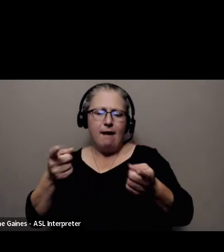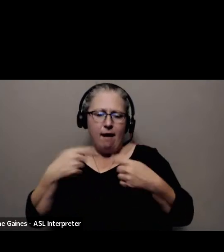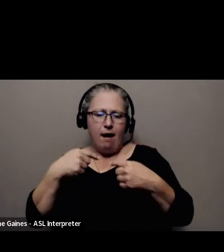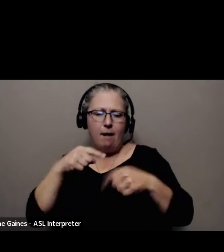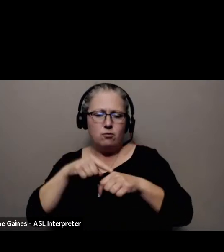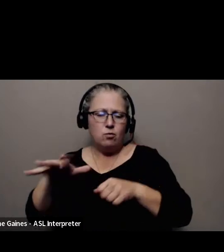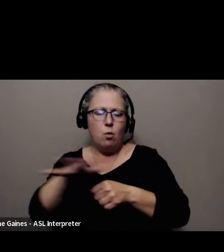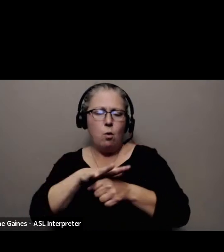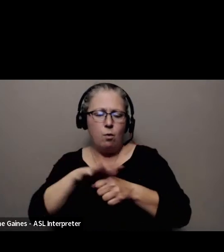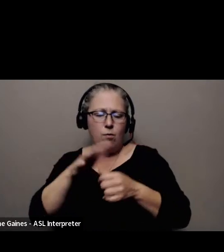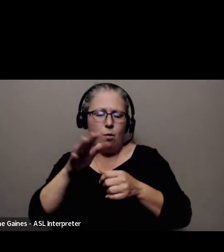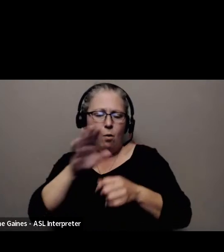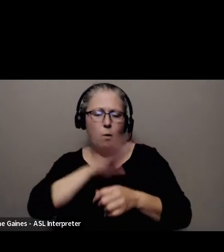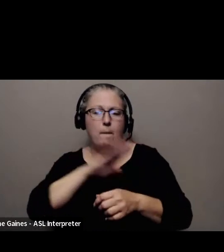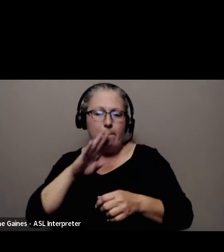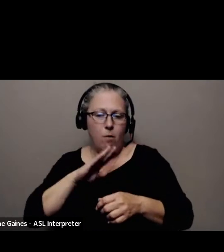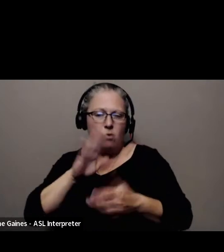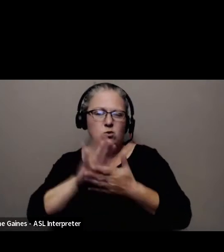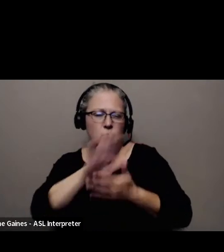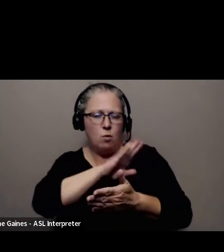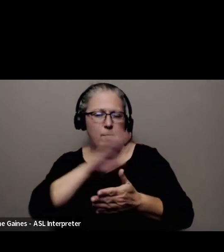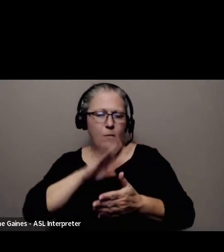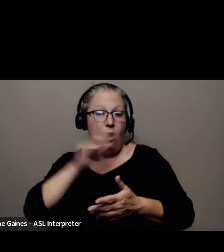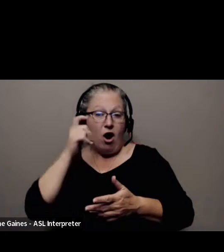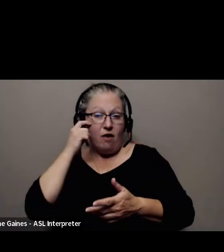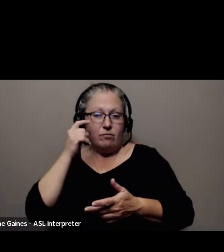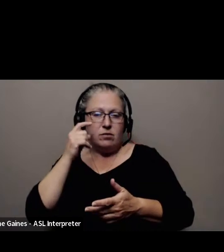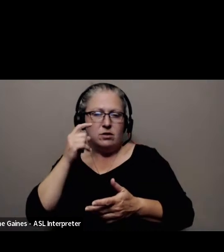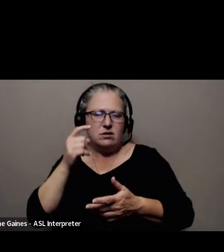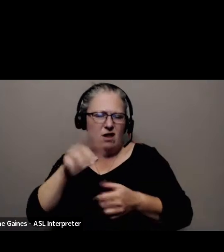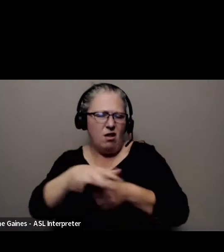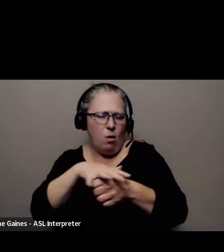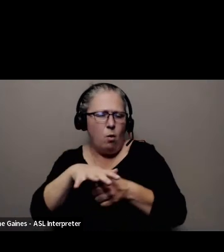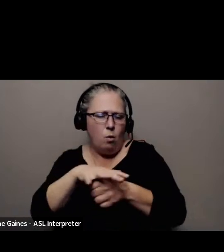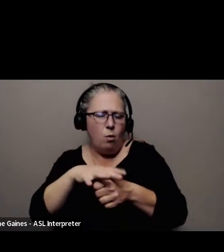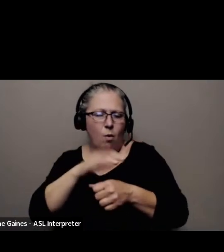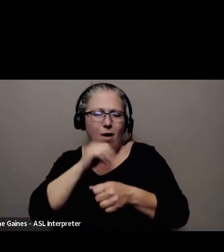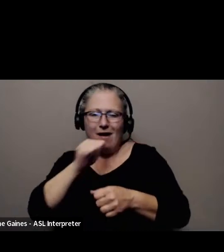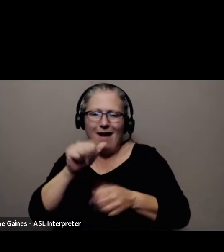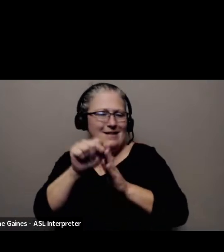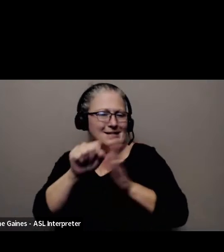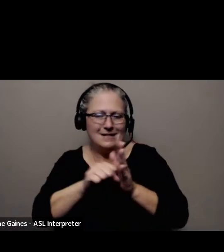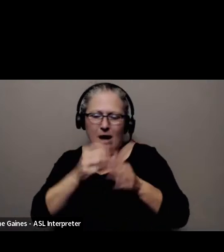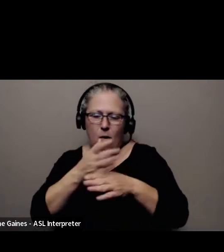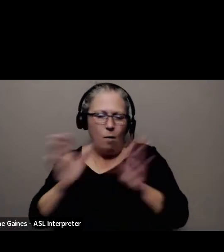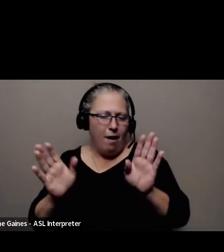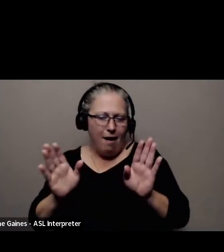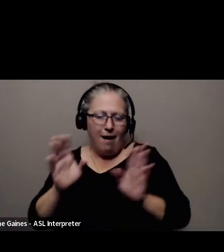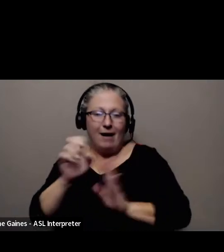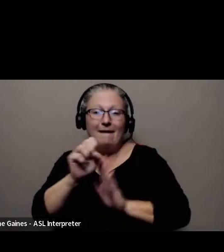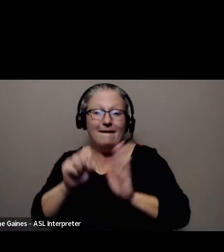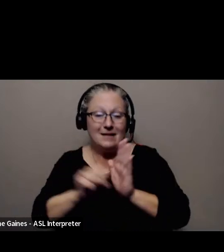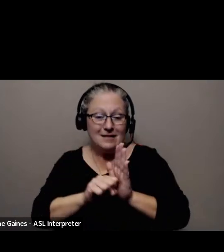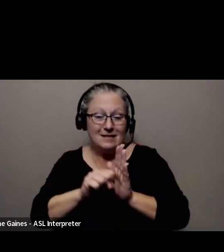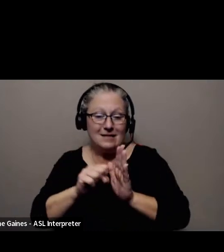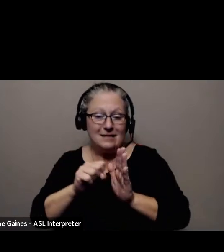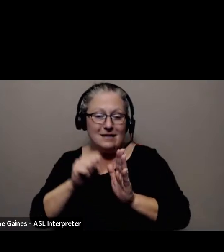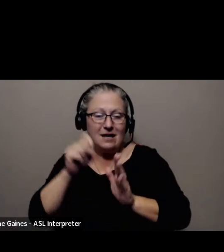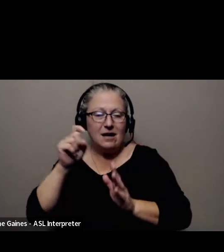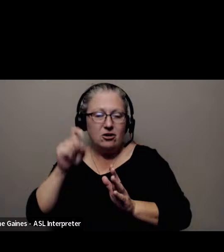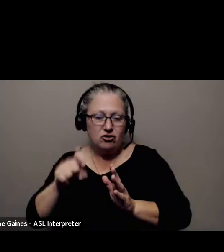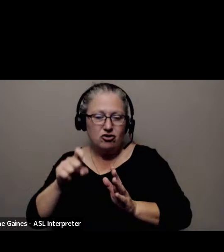local board. I think school board governance is very much local and not statewide. And the state,